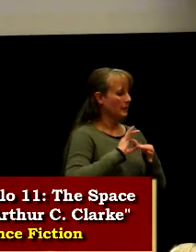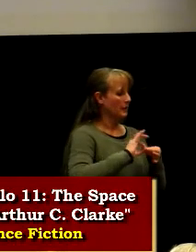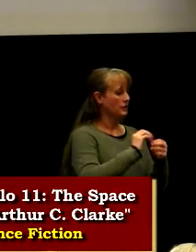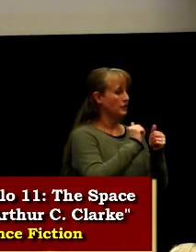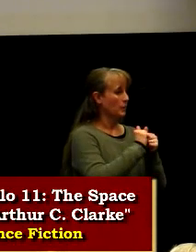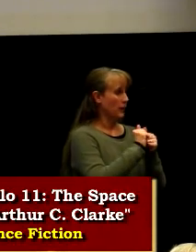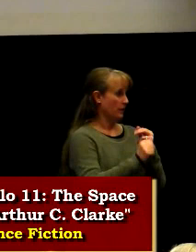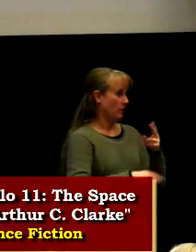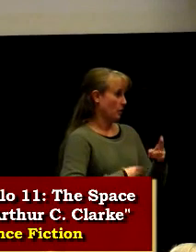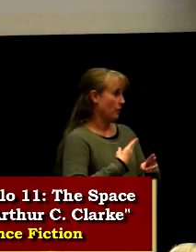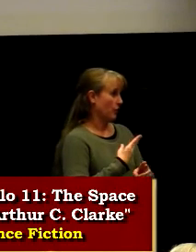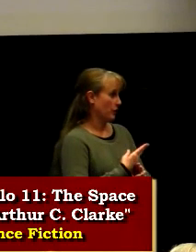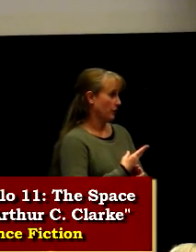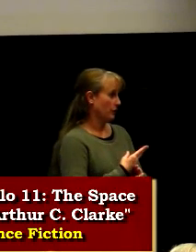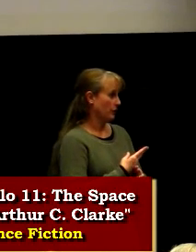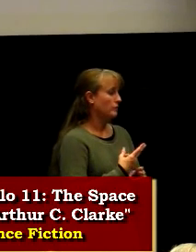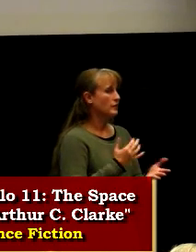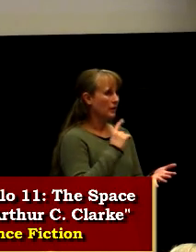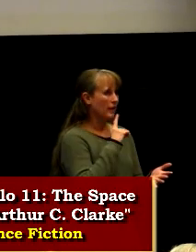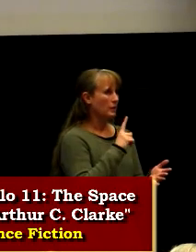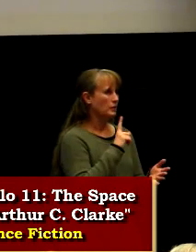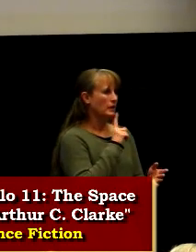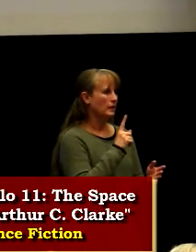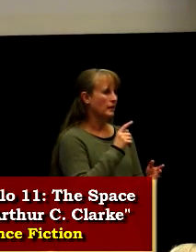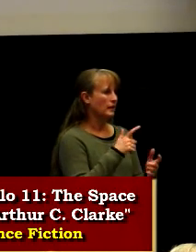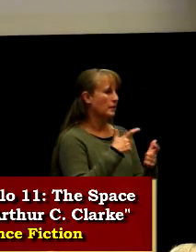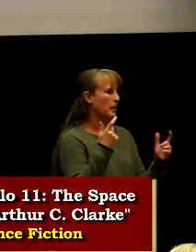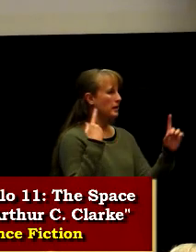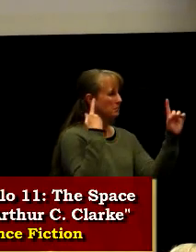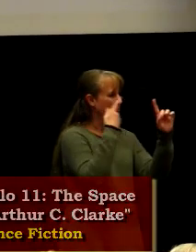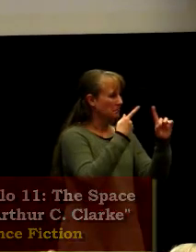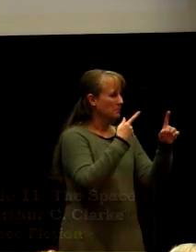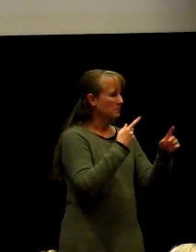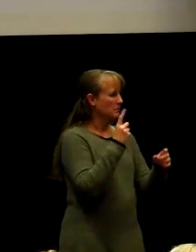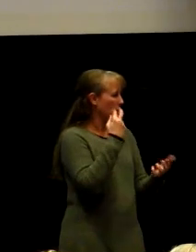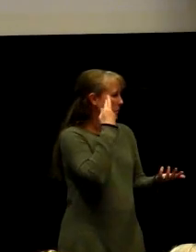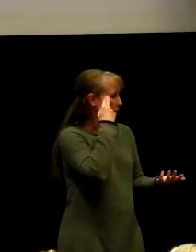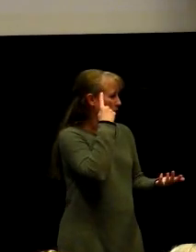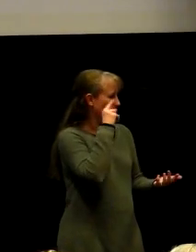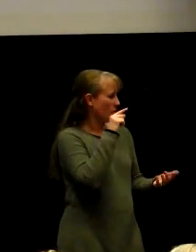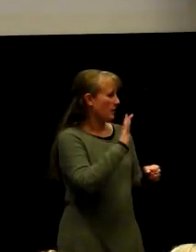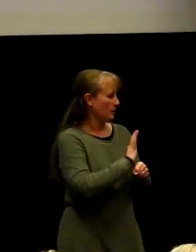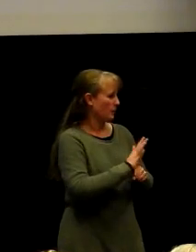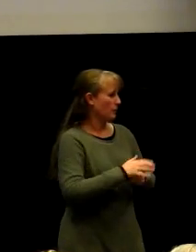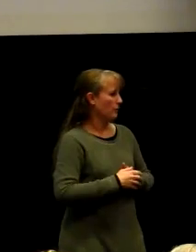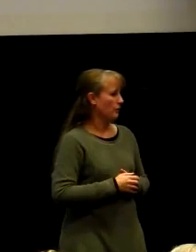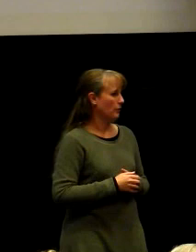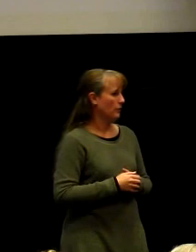the universe. So this was the main purpose from the outset.